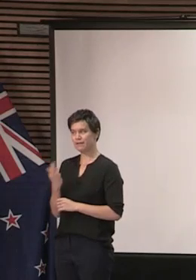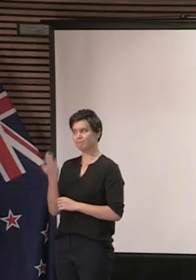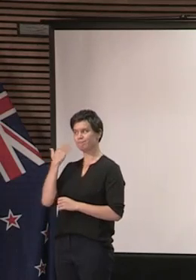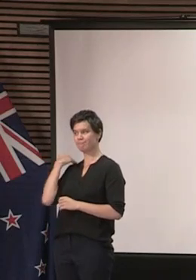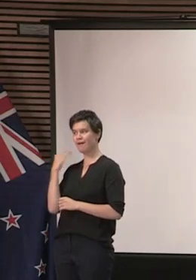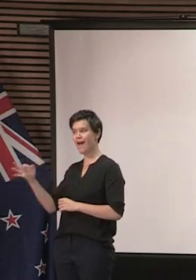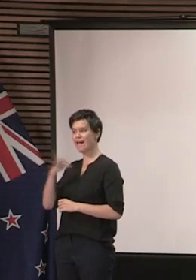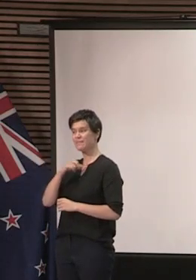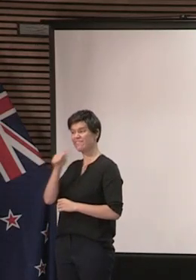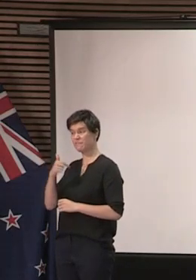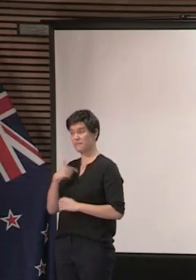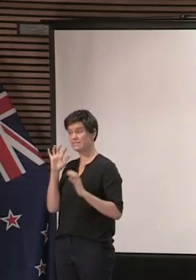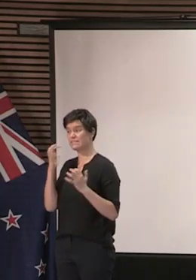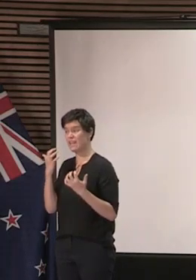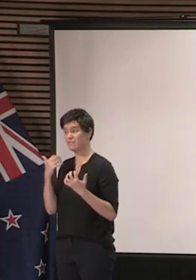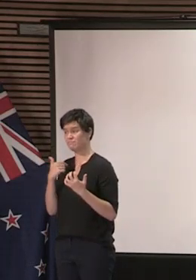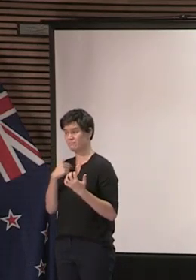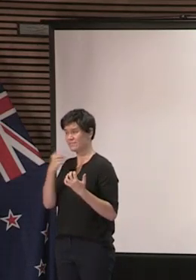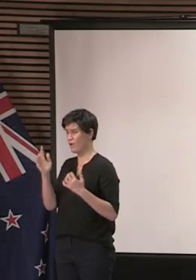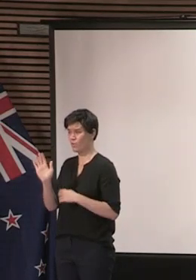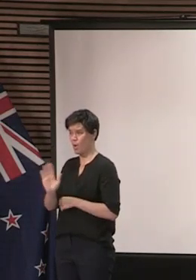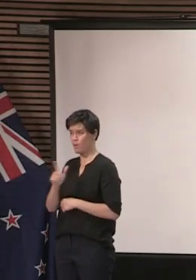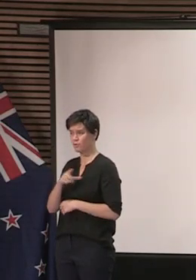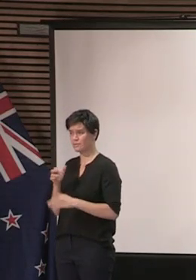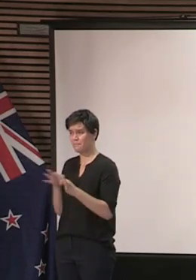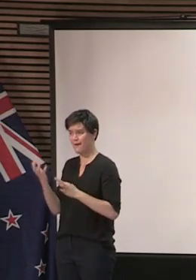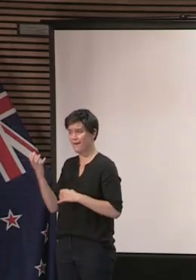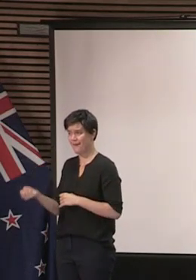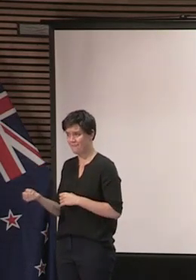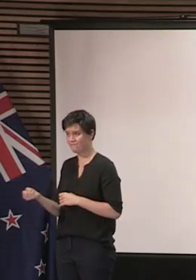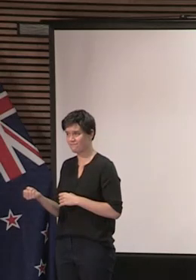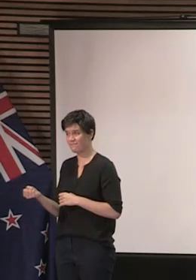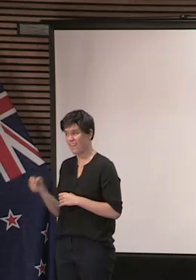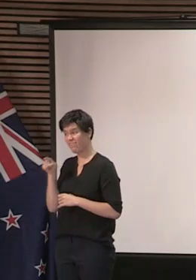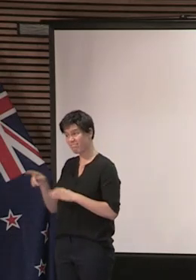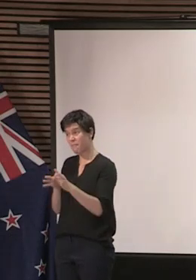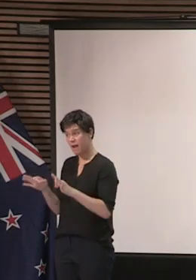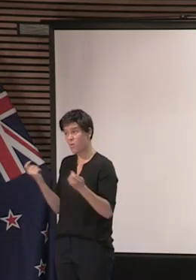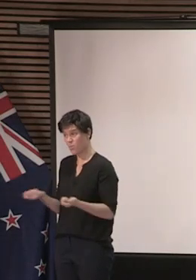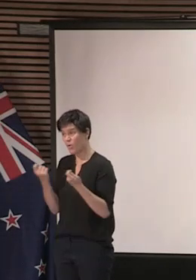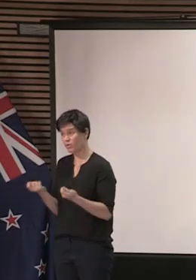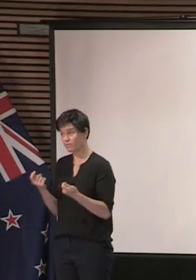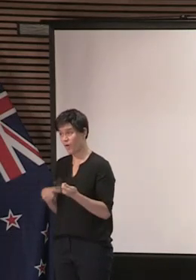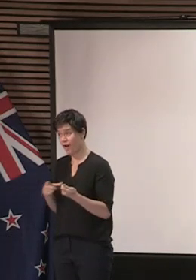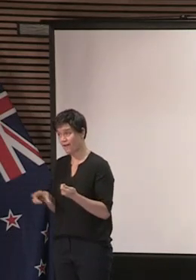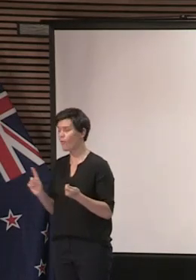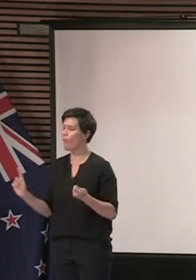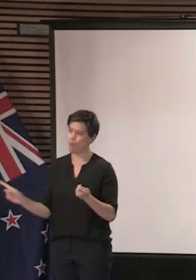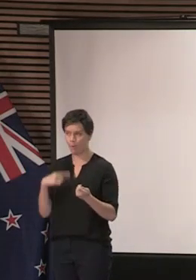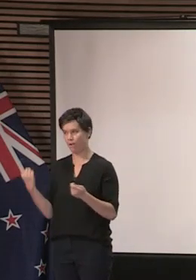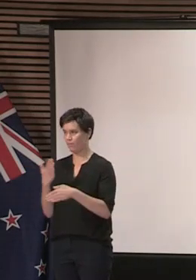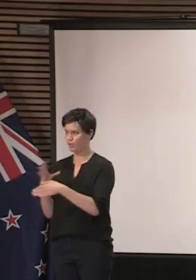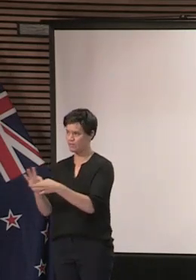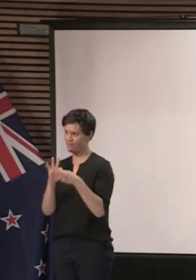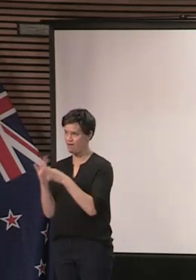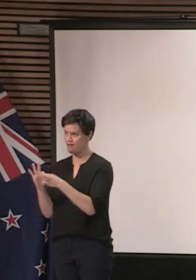everyone has proven is that we've been able to fulfil that plan because we've been in it together. And so I did think it was possible, and New Zealand has proved